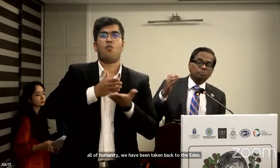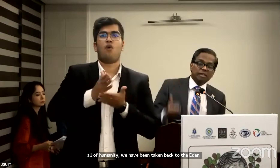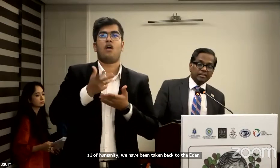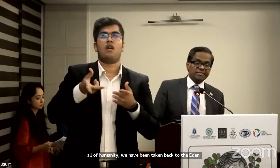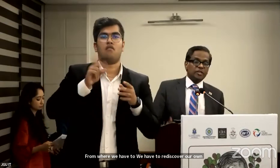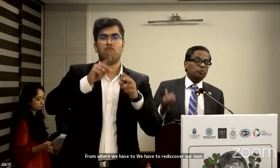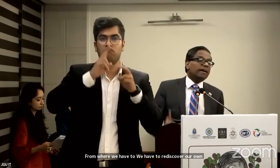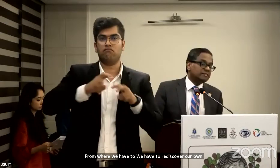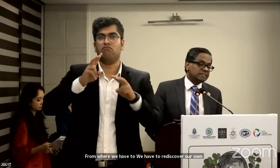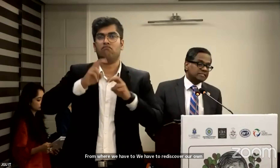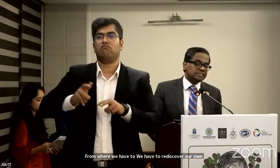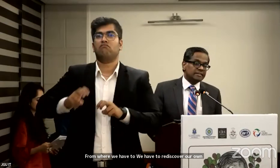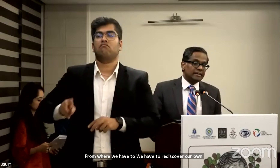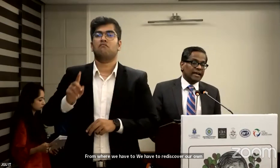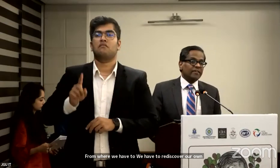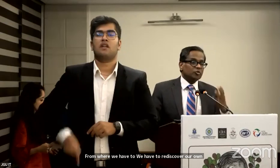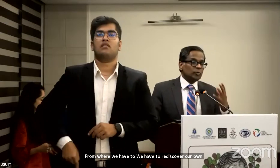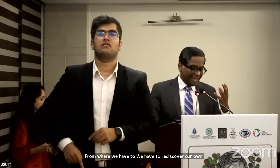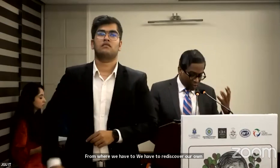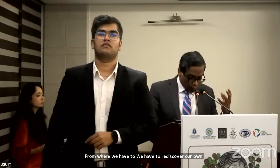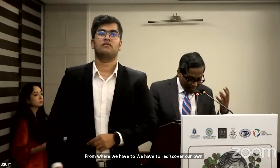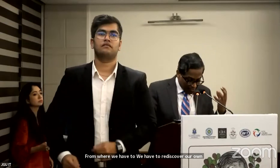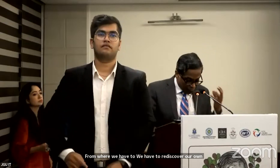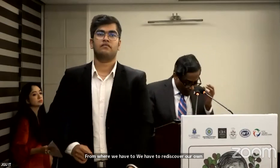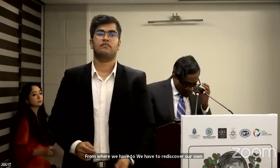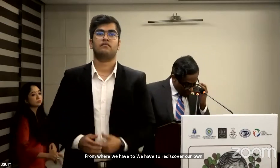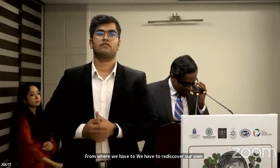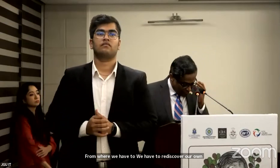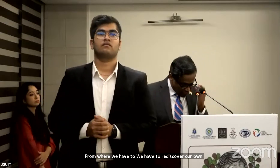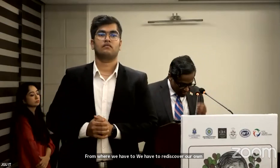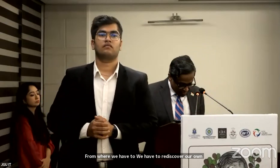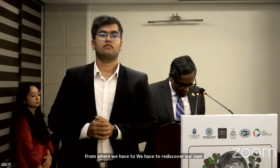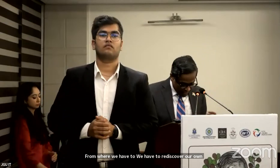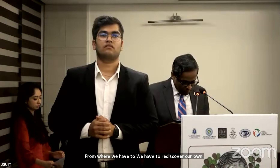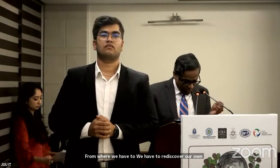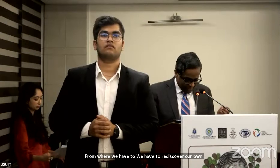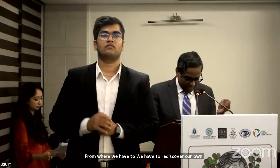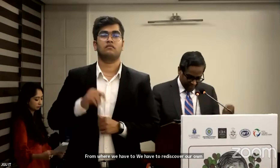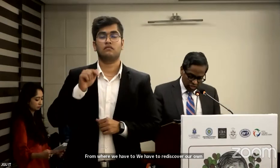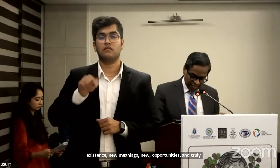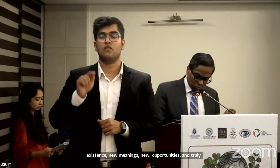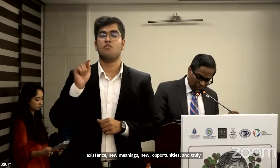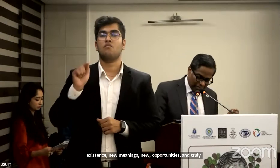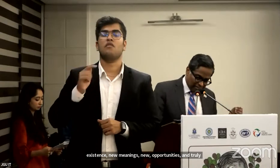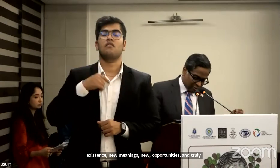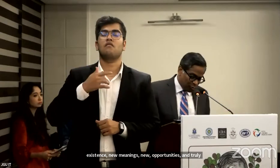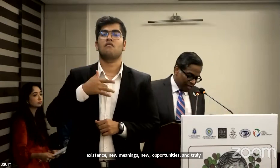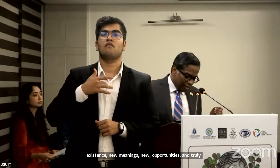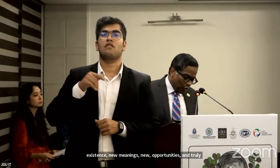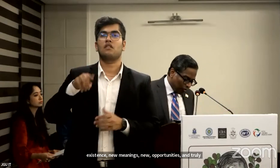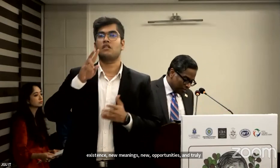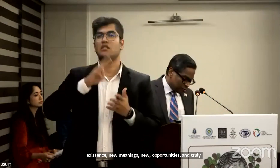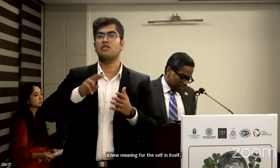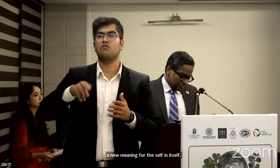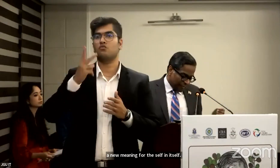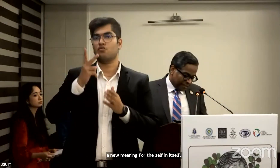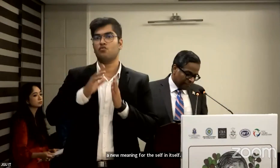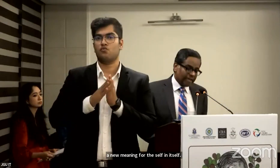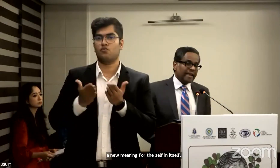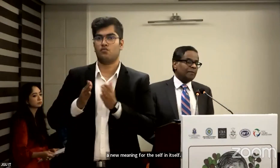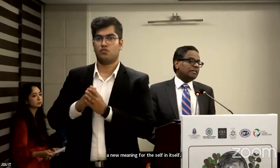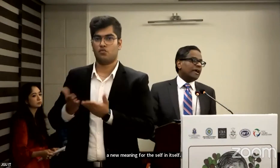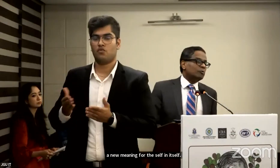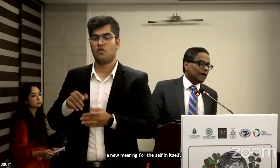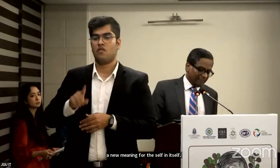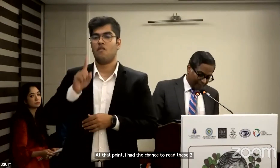new meanings, new identities, and truly a new meaning for the self in itself. At that point, I had the chance to read these two novels. One is Plague